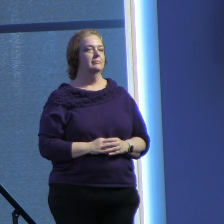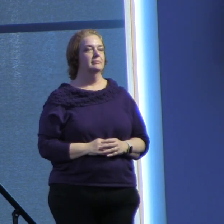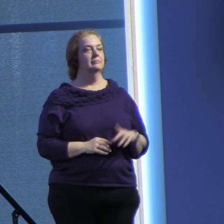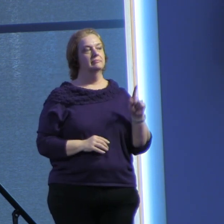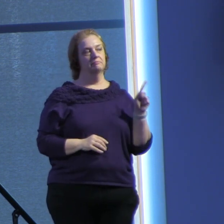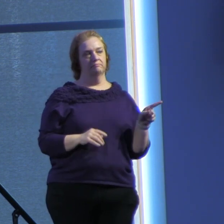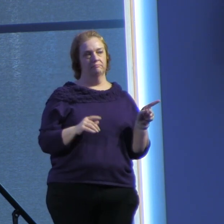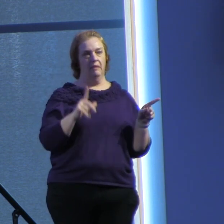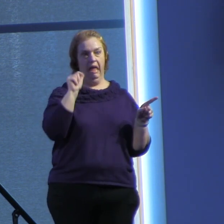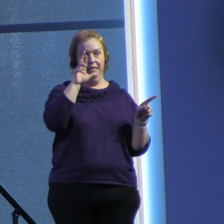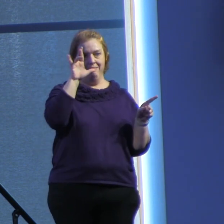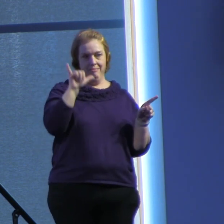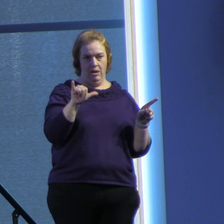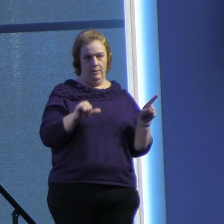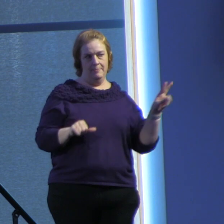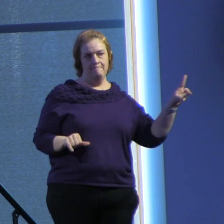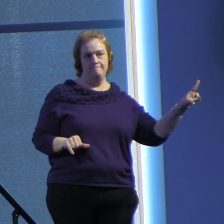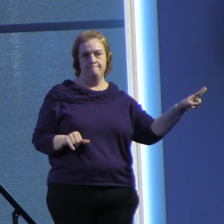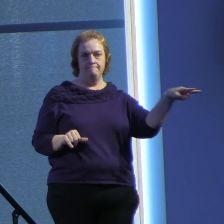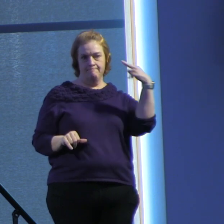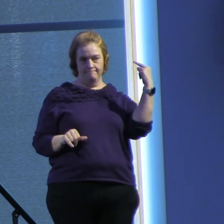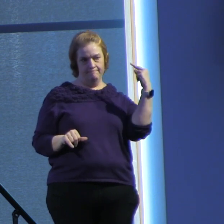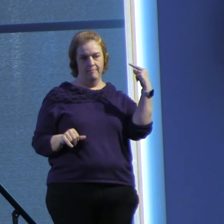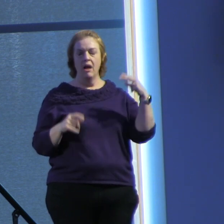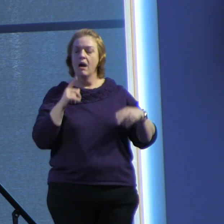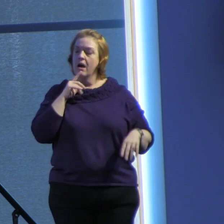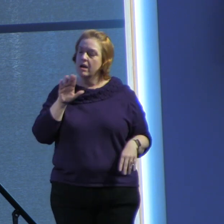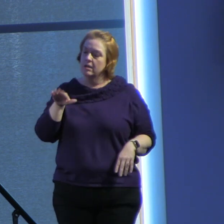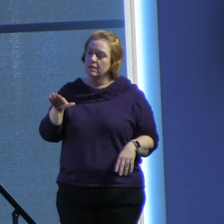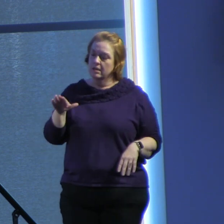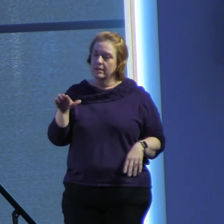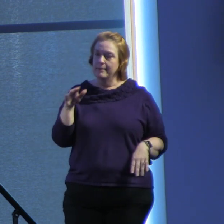Larry turns to me, and he says,